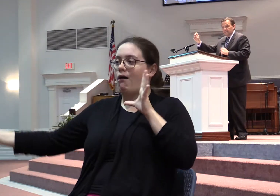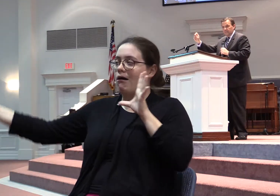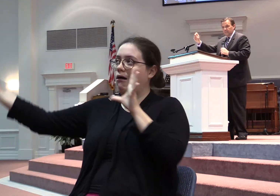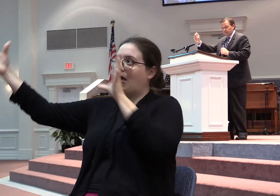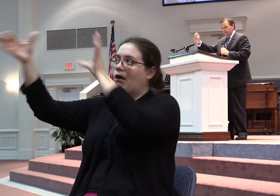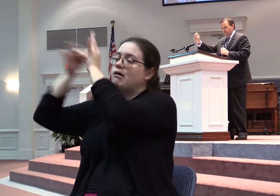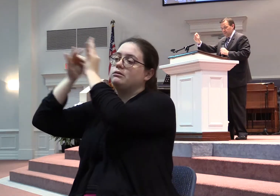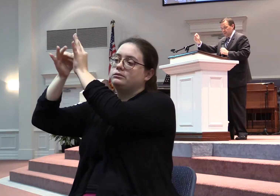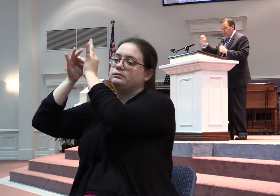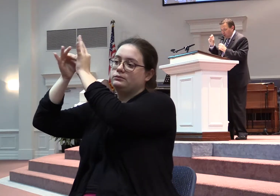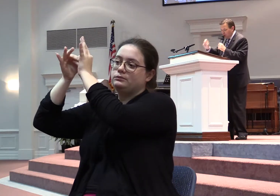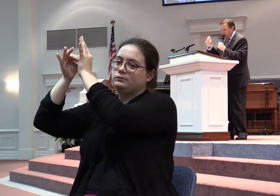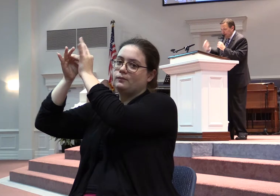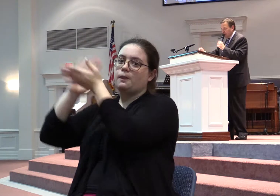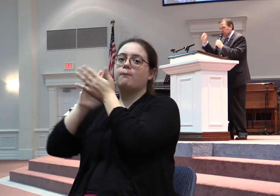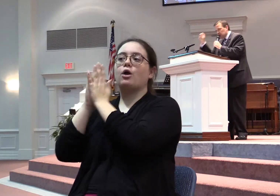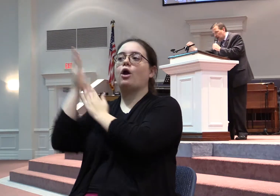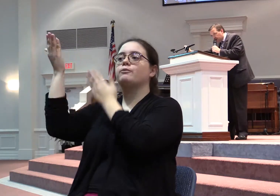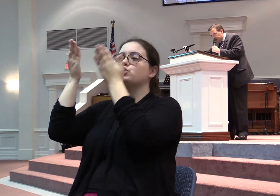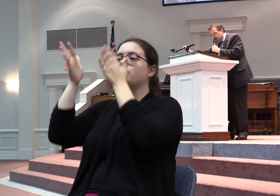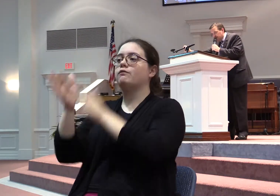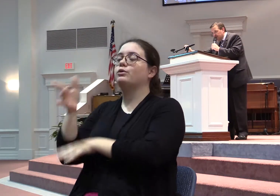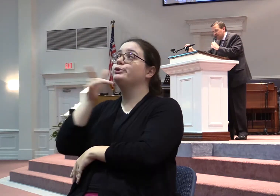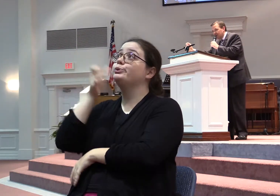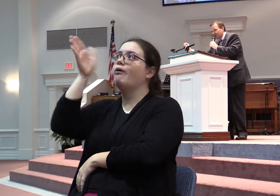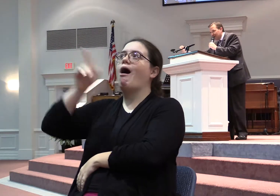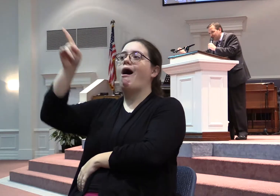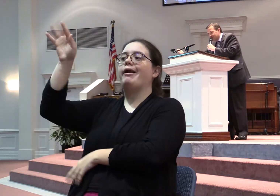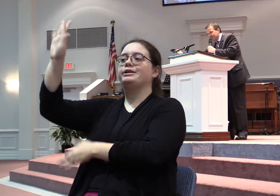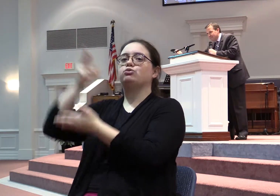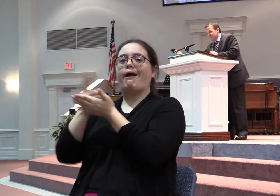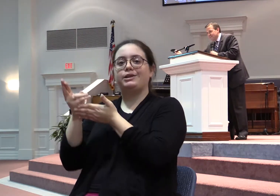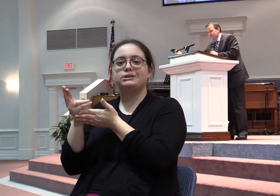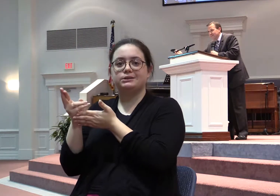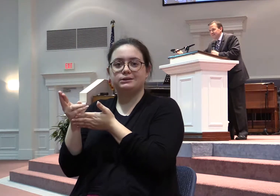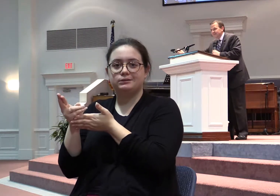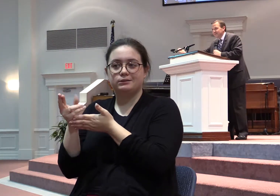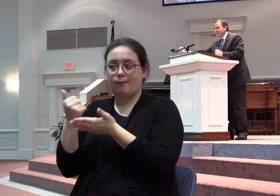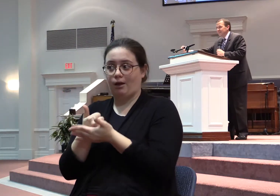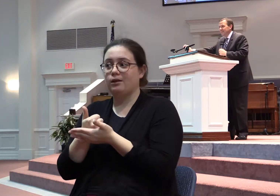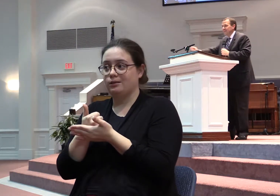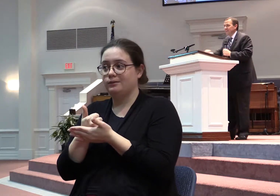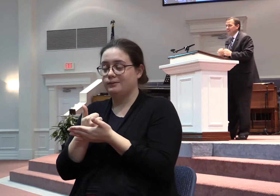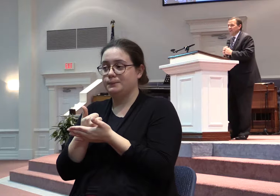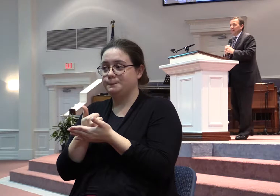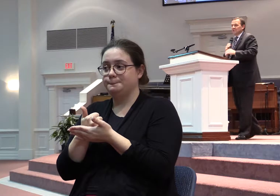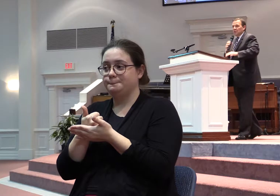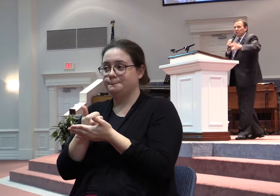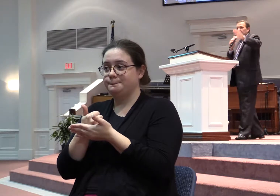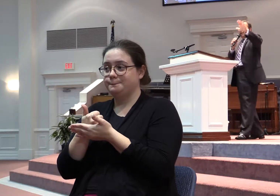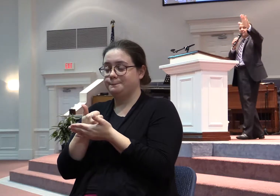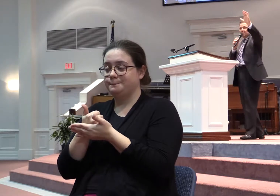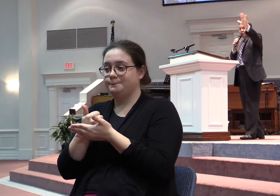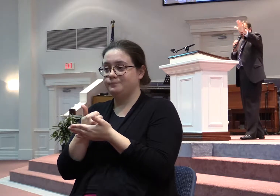Yes. You become servants of righteousness. Right. Yes. So